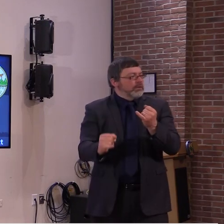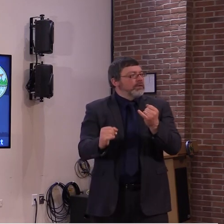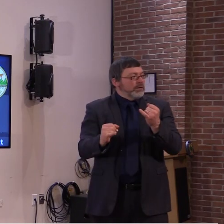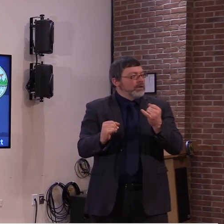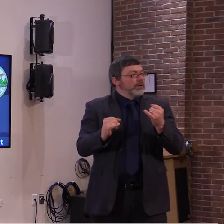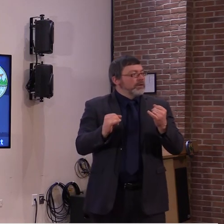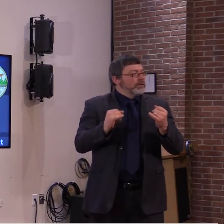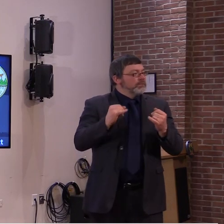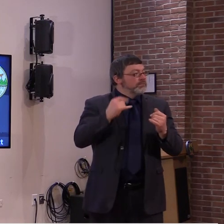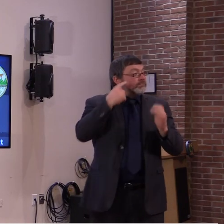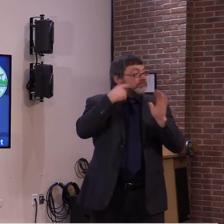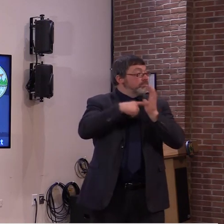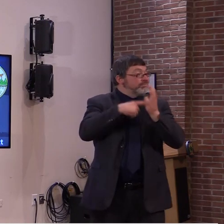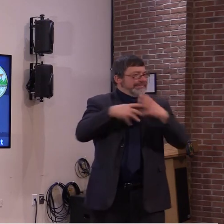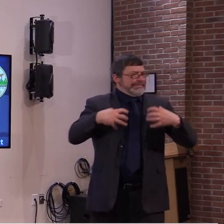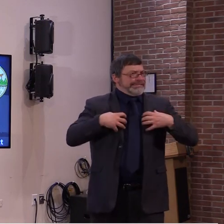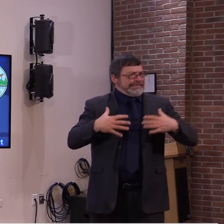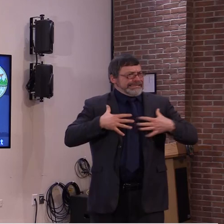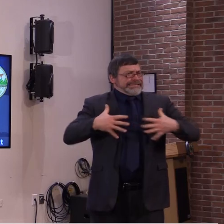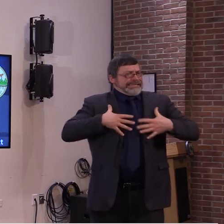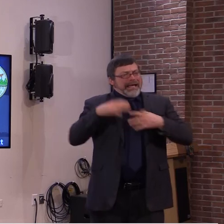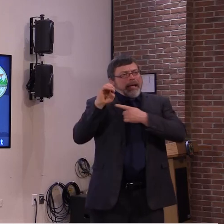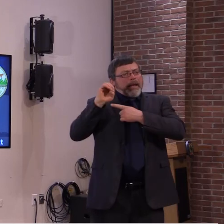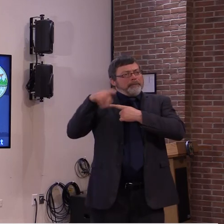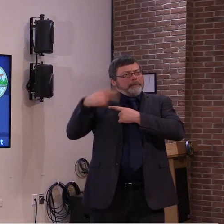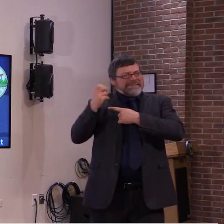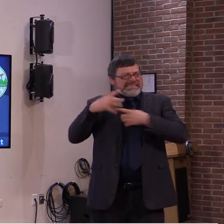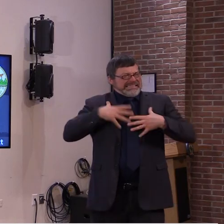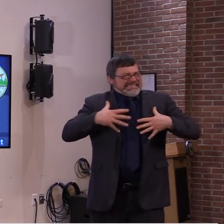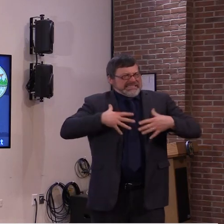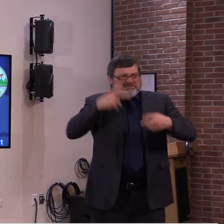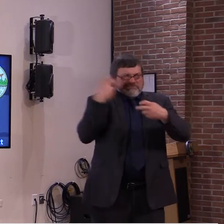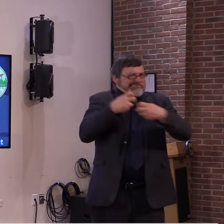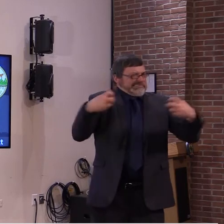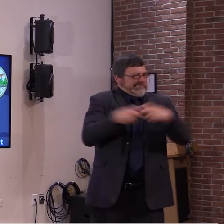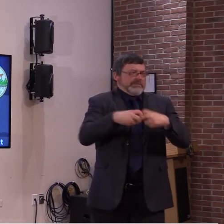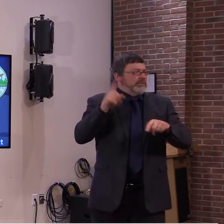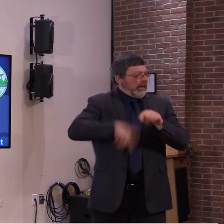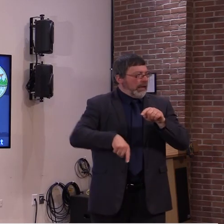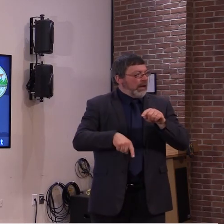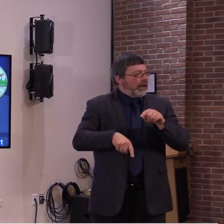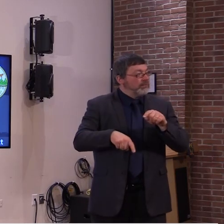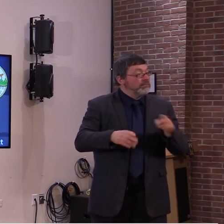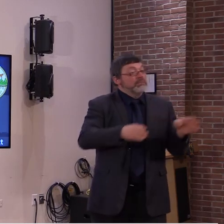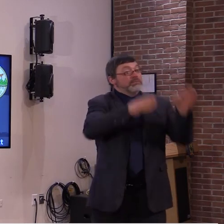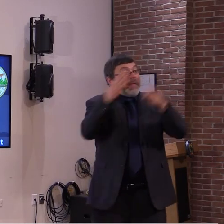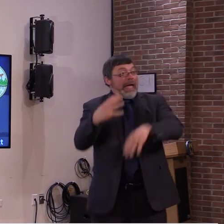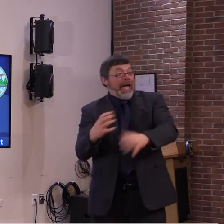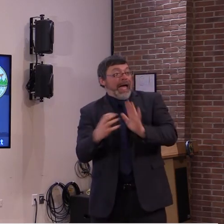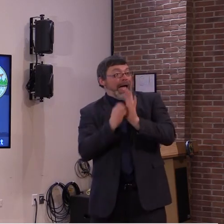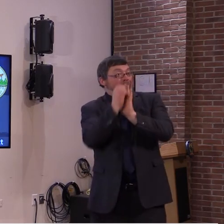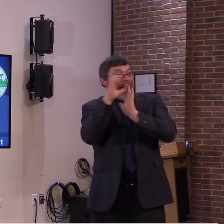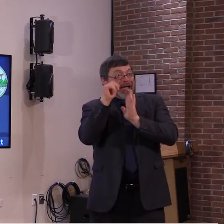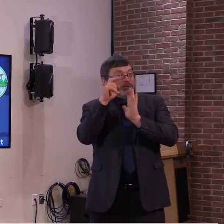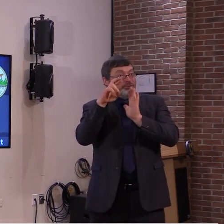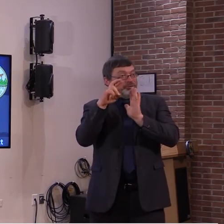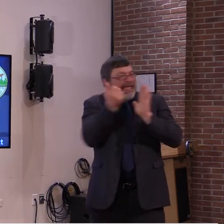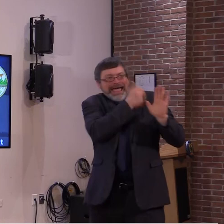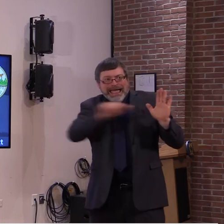kidney disease, cancer, and immunosuppressive states like organ donation